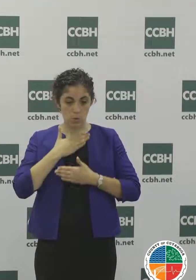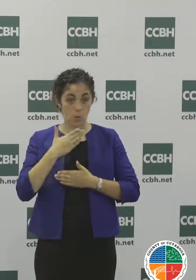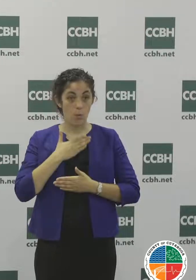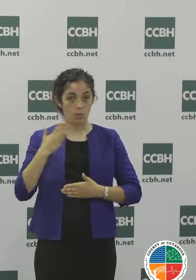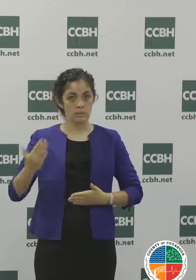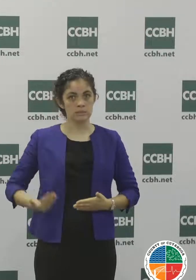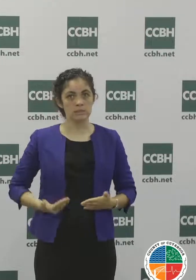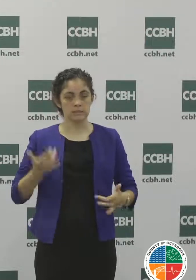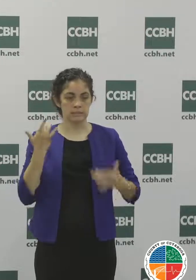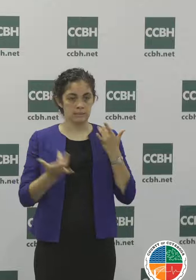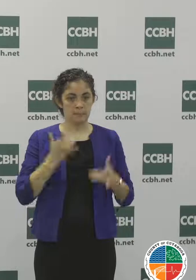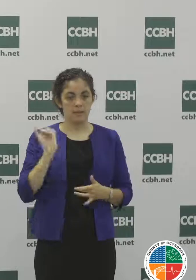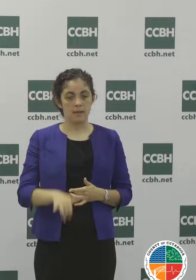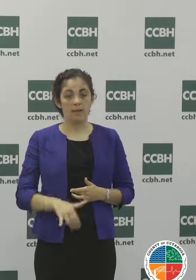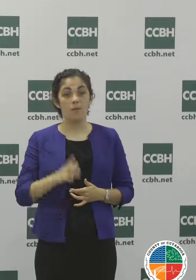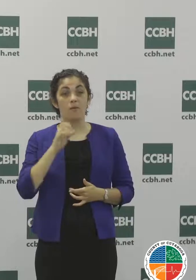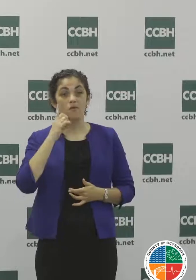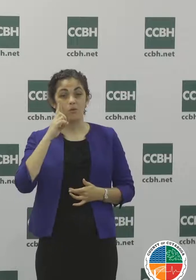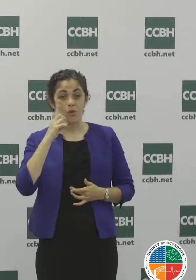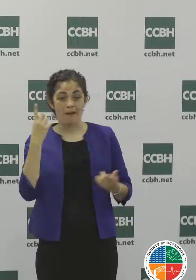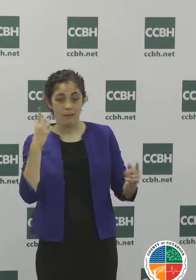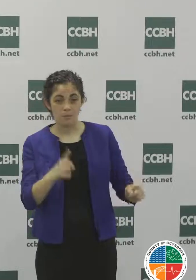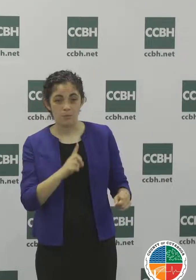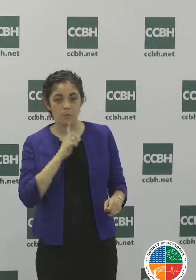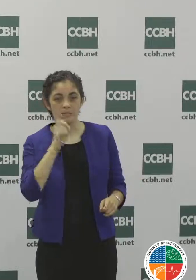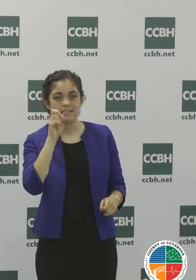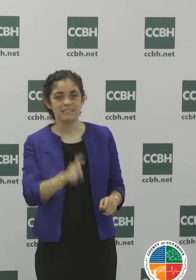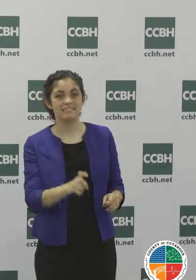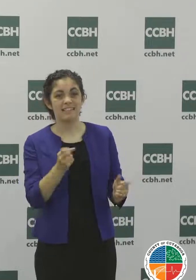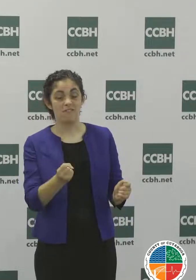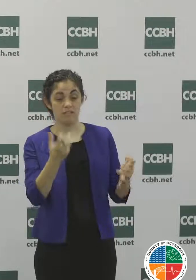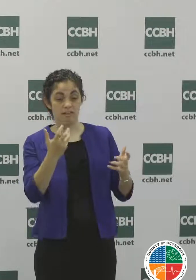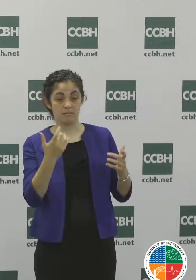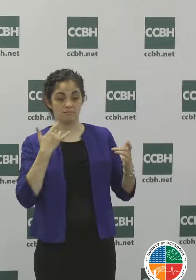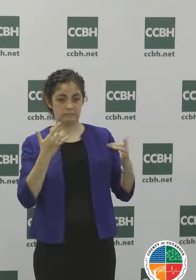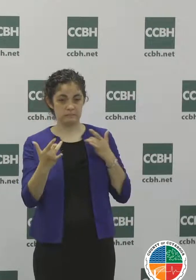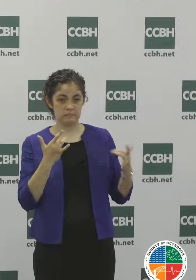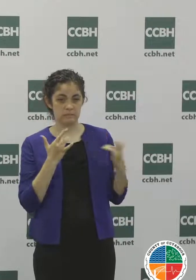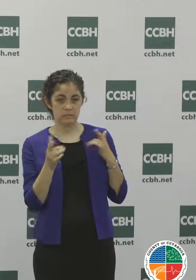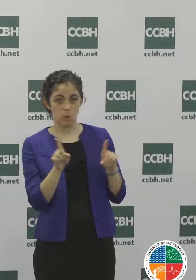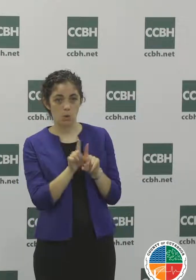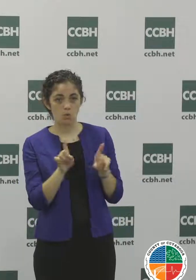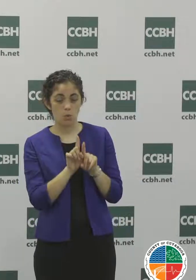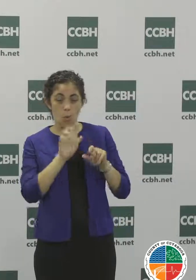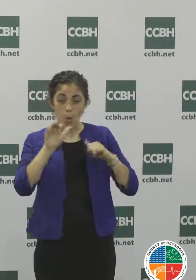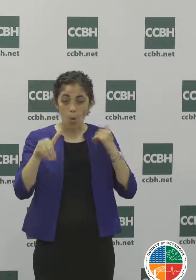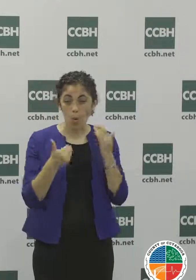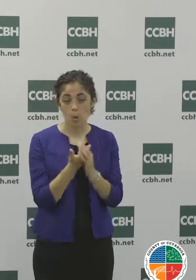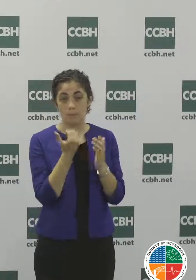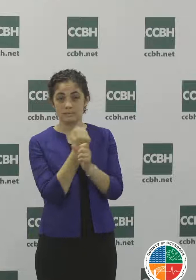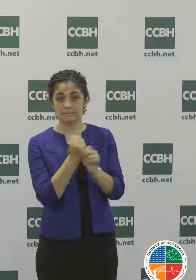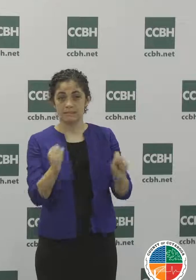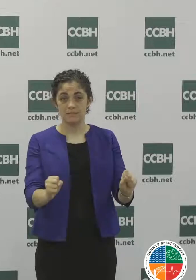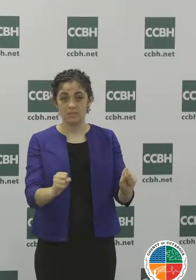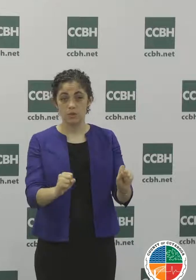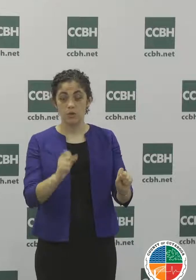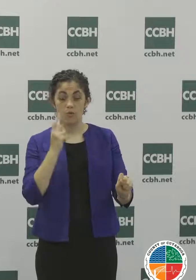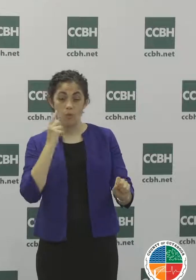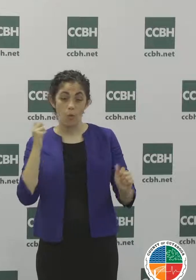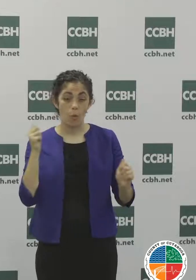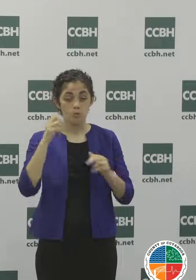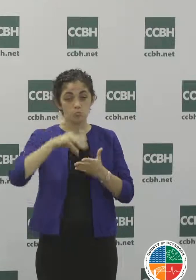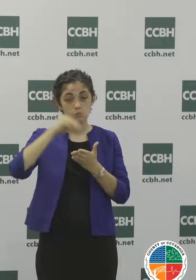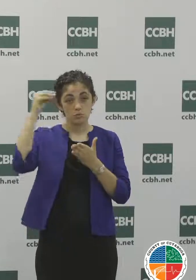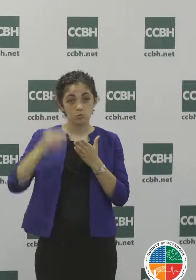sentiment. In order for this to happen, there are numerous considerations. Above all, the safety. Above all is the safety of the